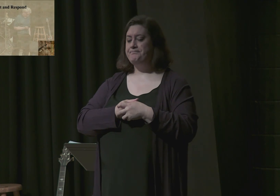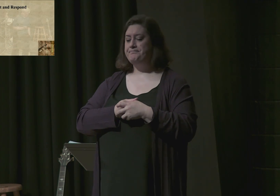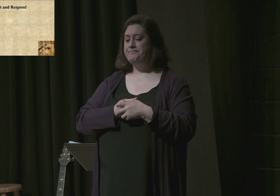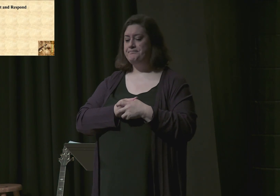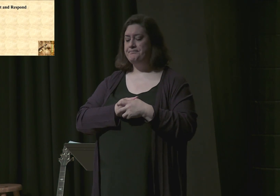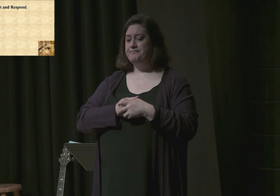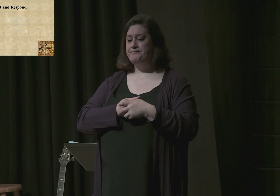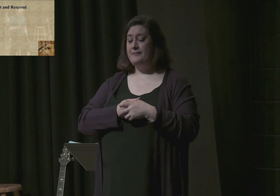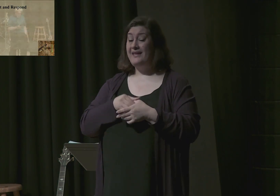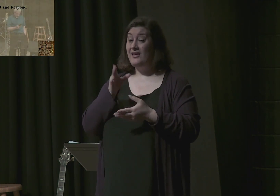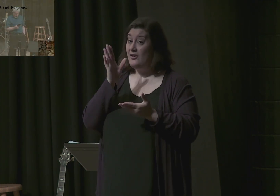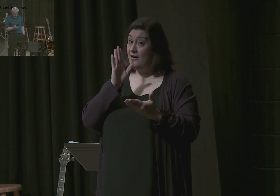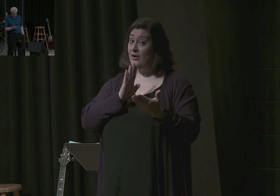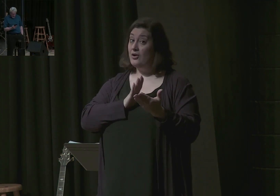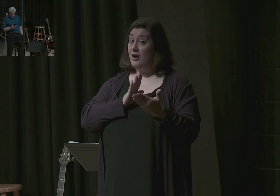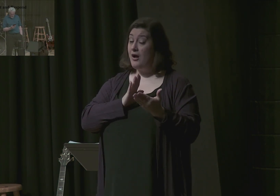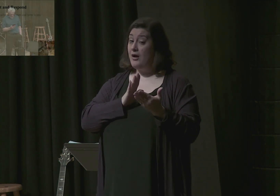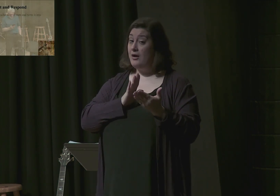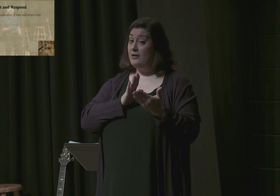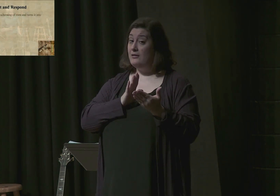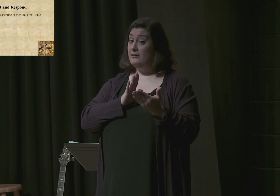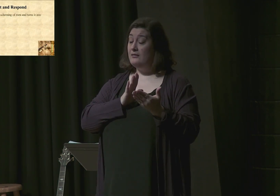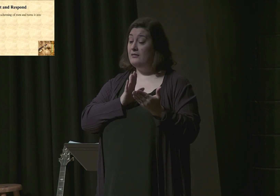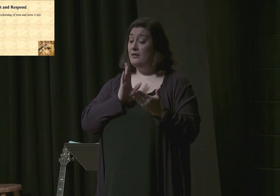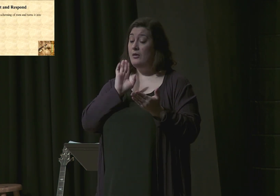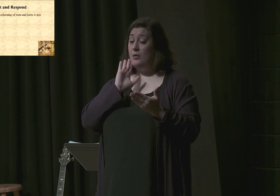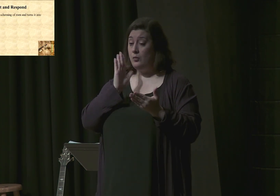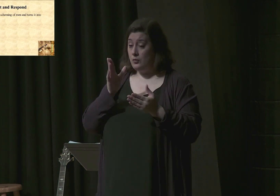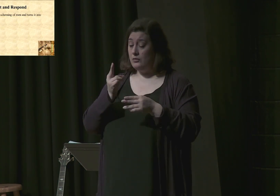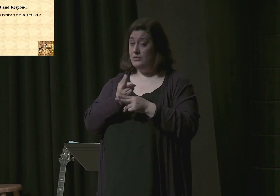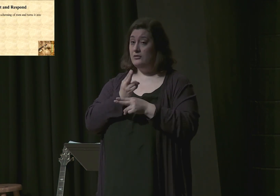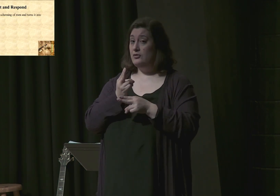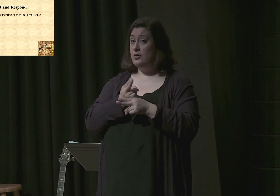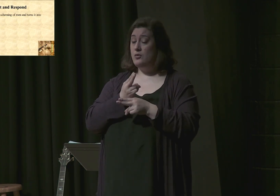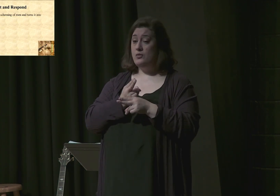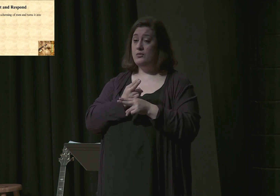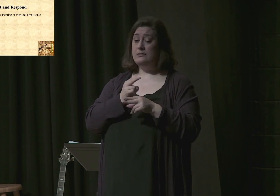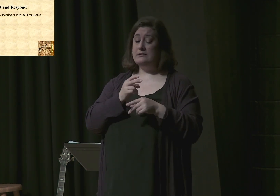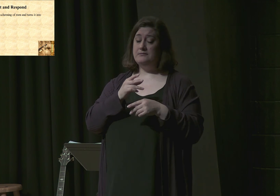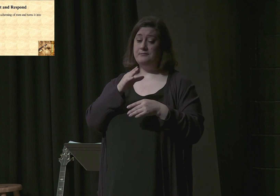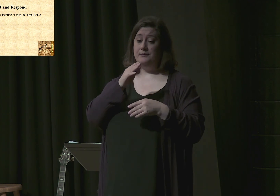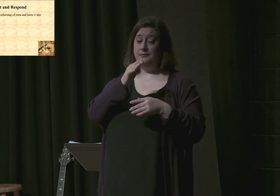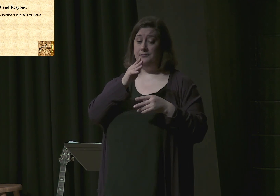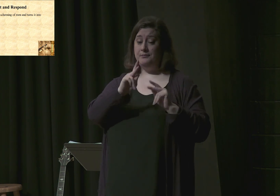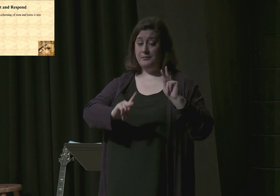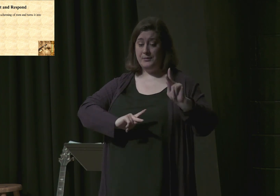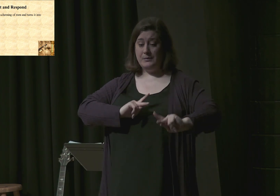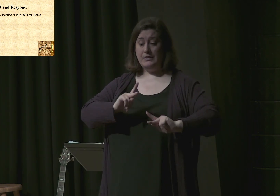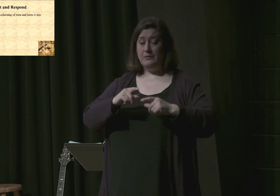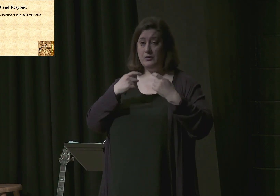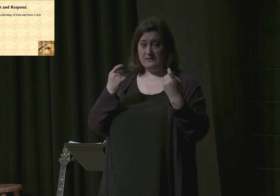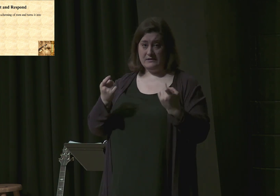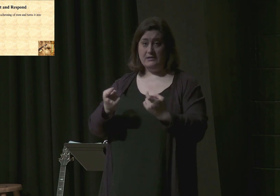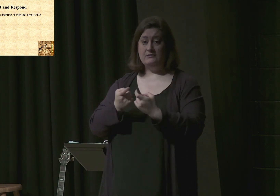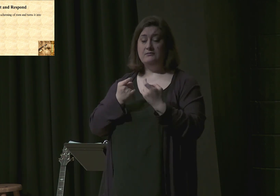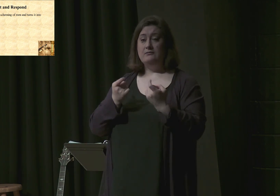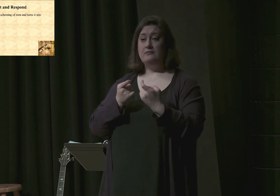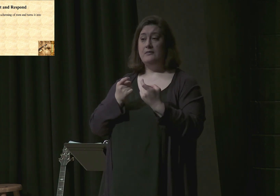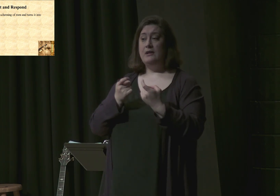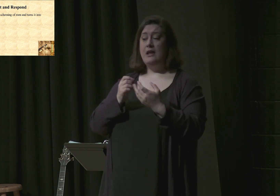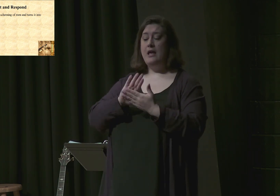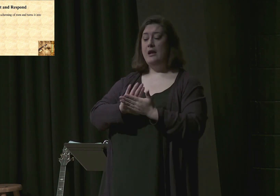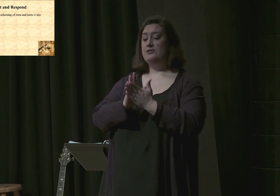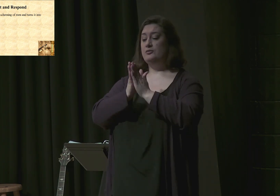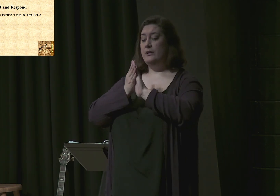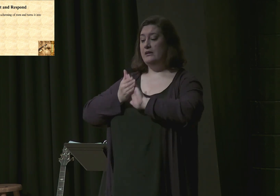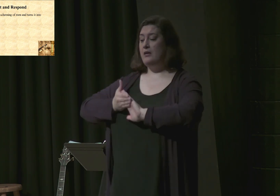First, God takes even the sinful scheming of men and turns it into